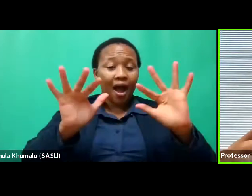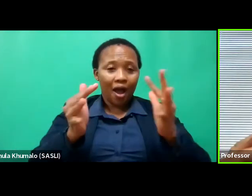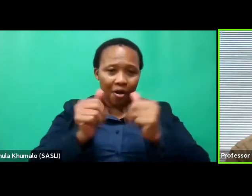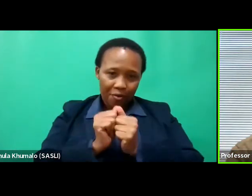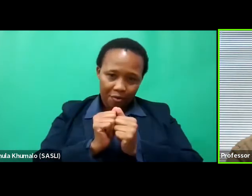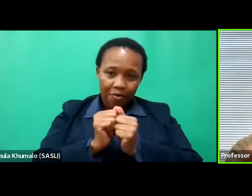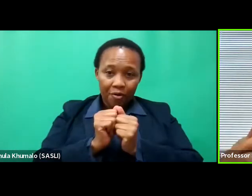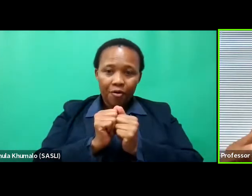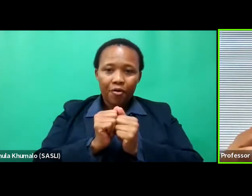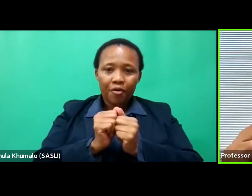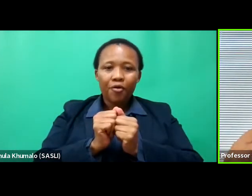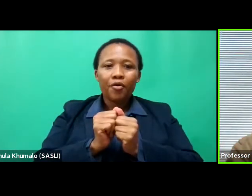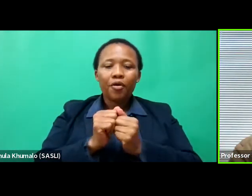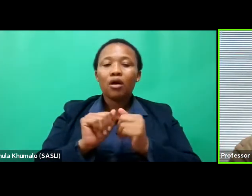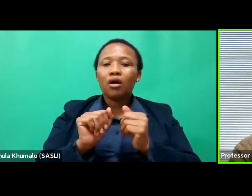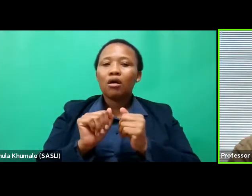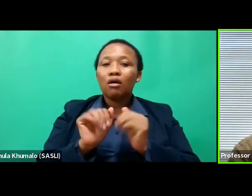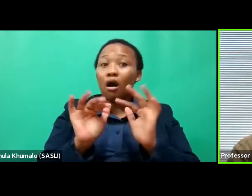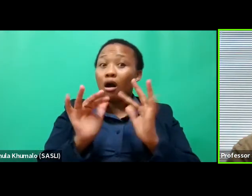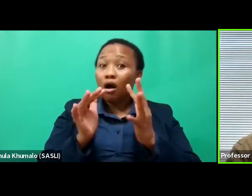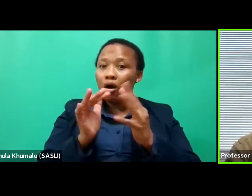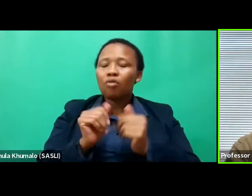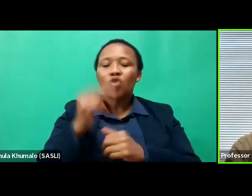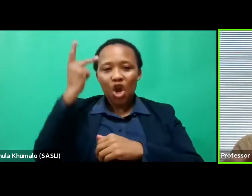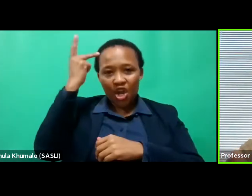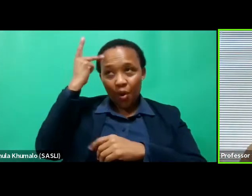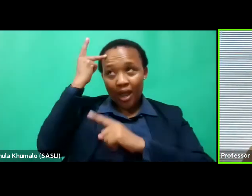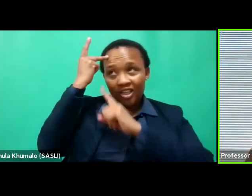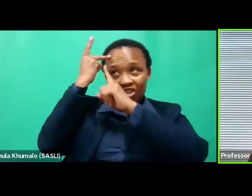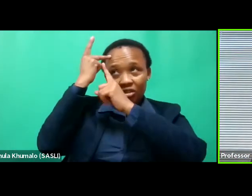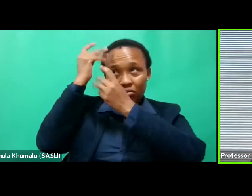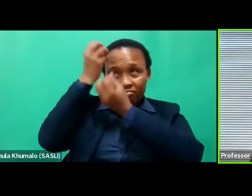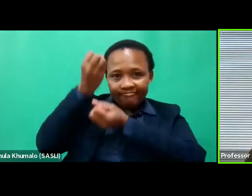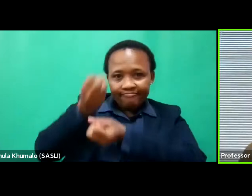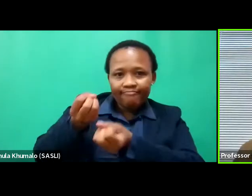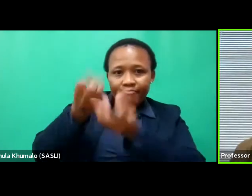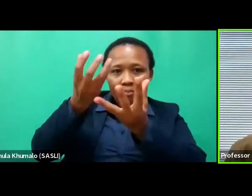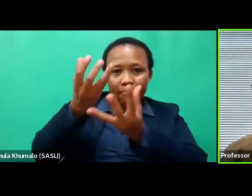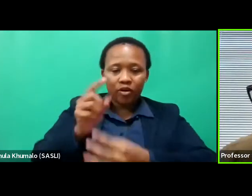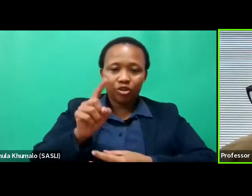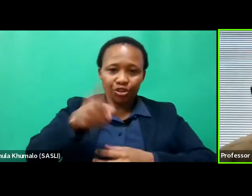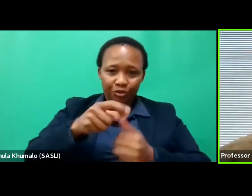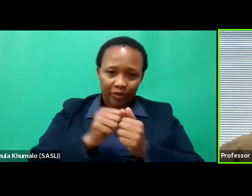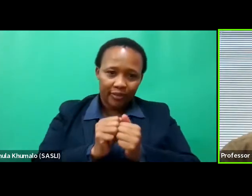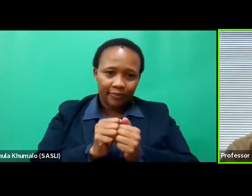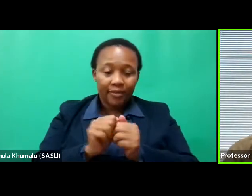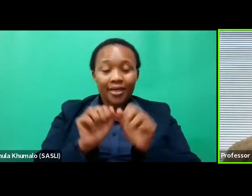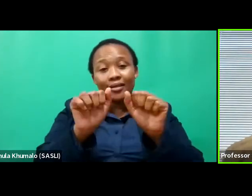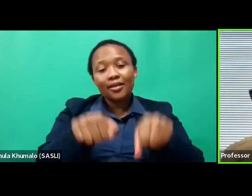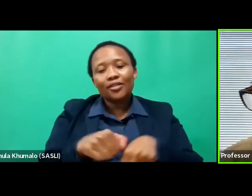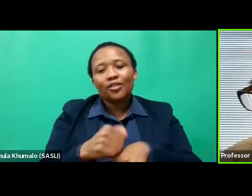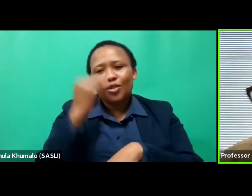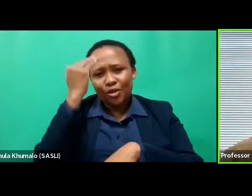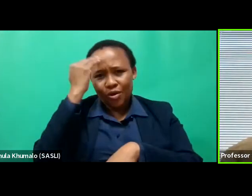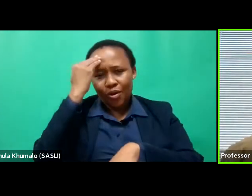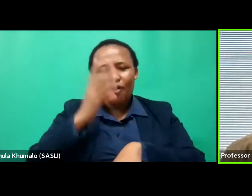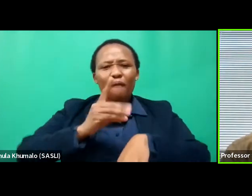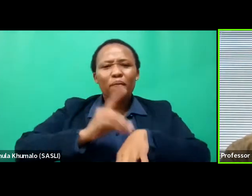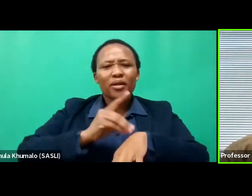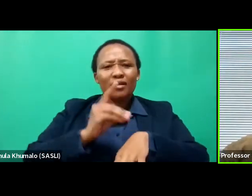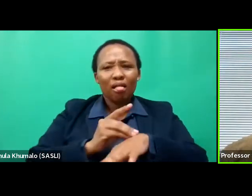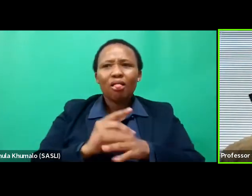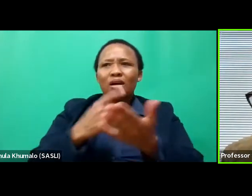by producing knowledge. So we know about the medical discourse. We know it's linked to